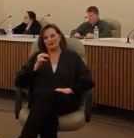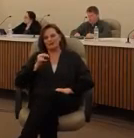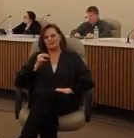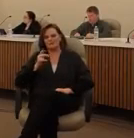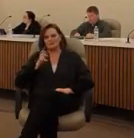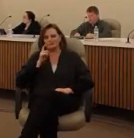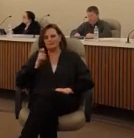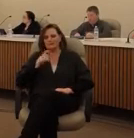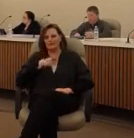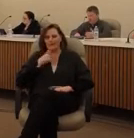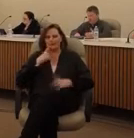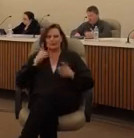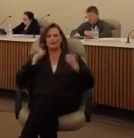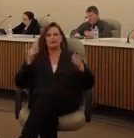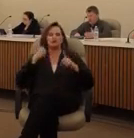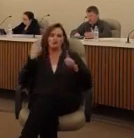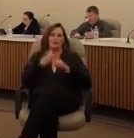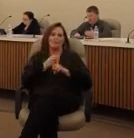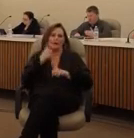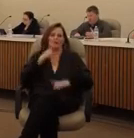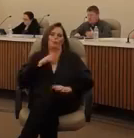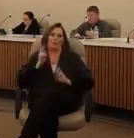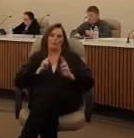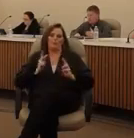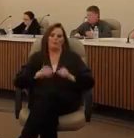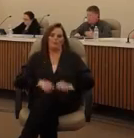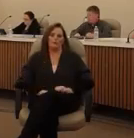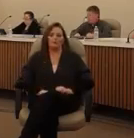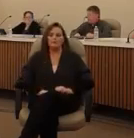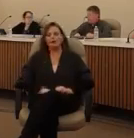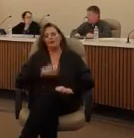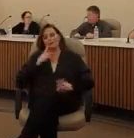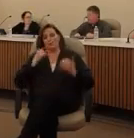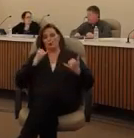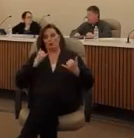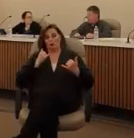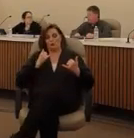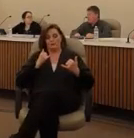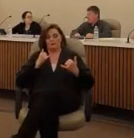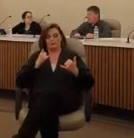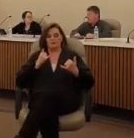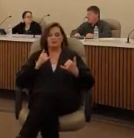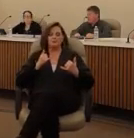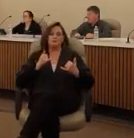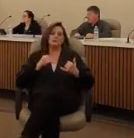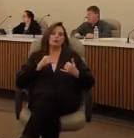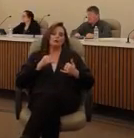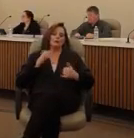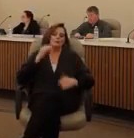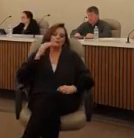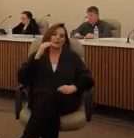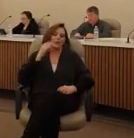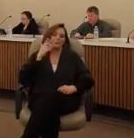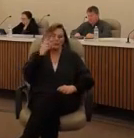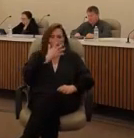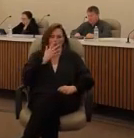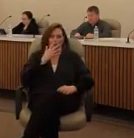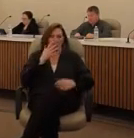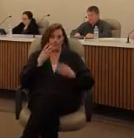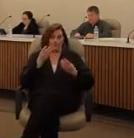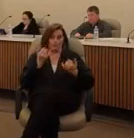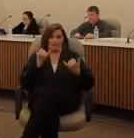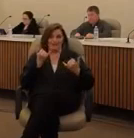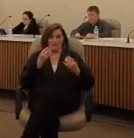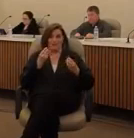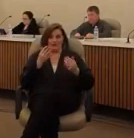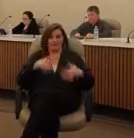Right. Negative. Other than, environmental again, impacts, so. the current condition of the property. Right, it's a big upgrade. Yeah. There's a lot of